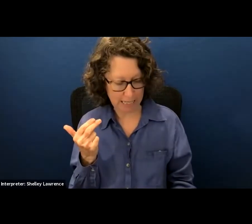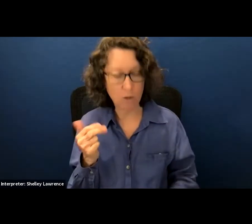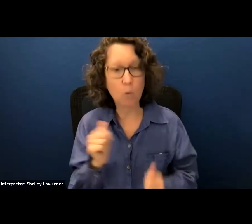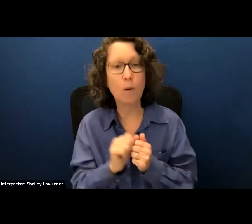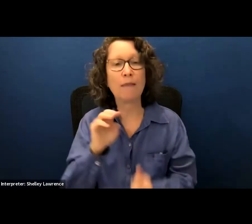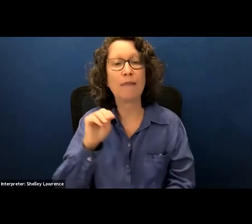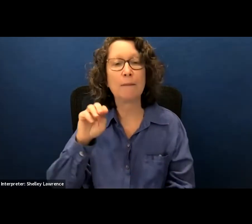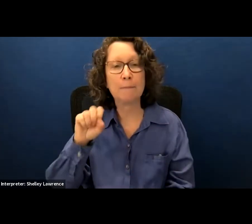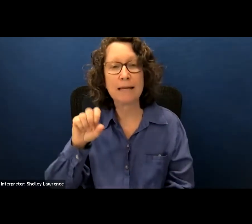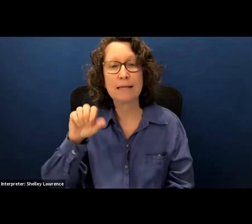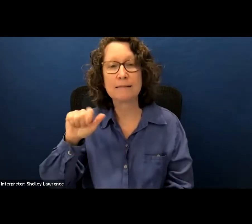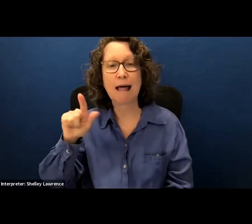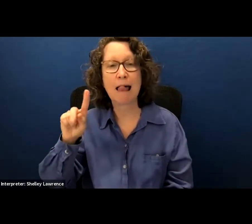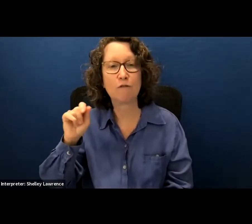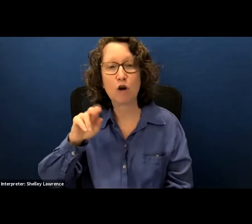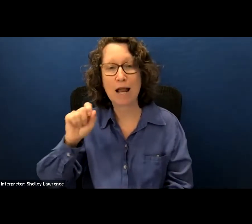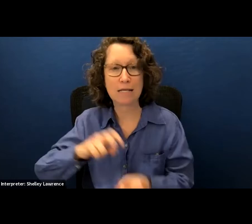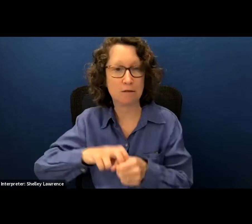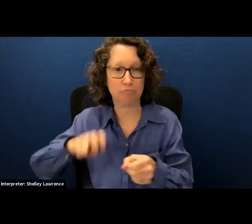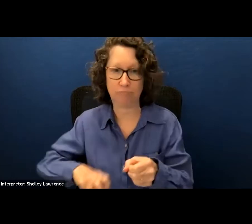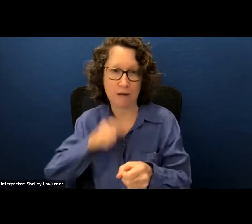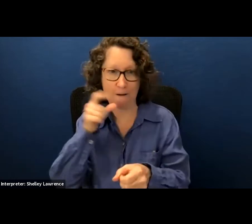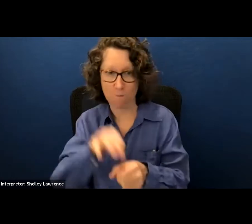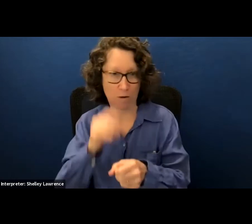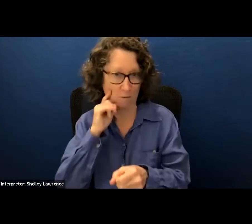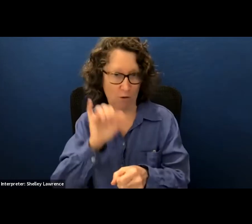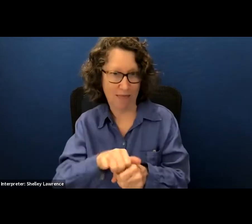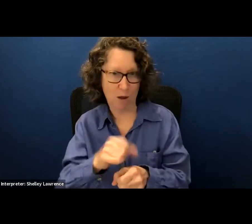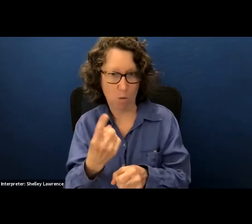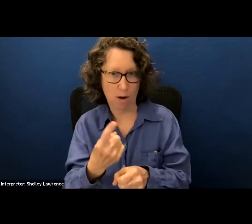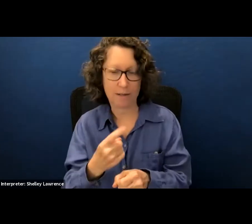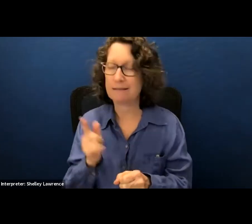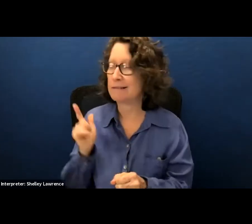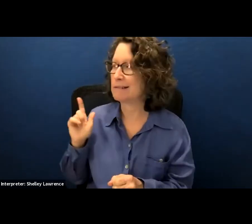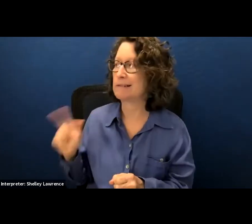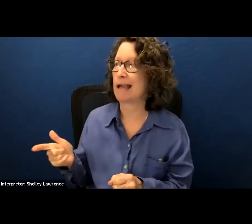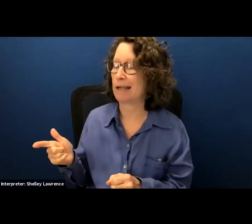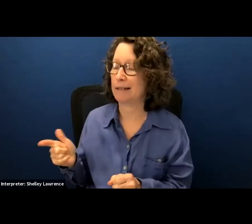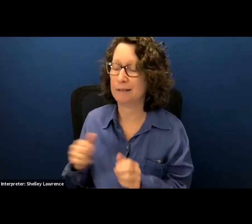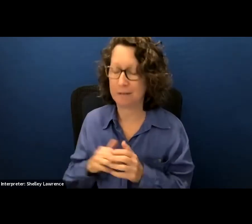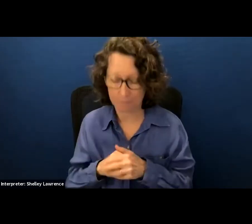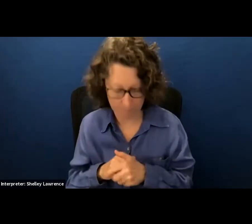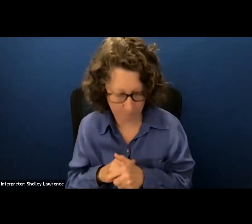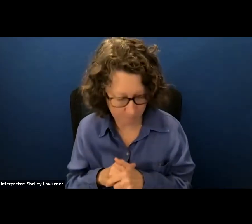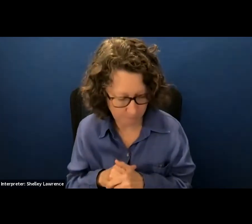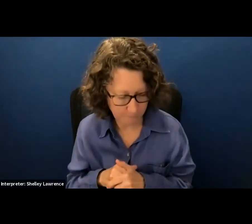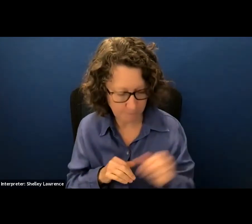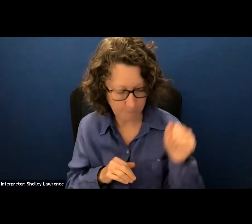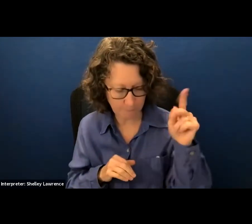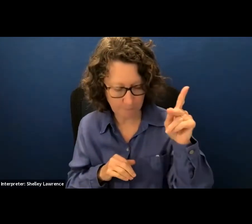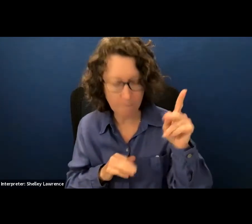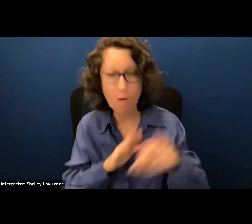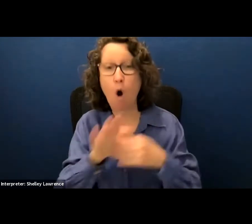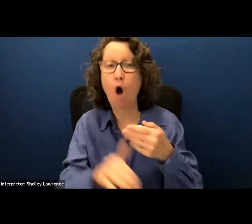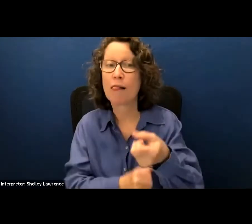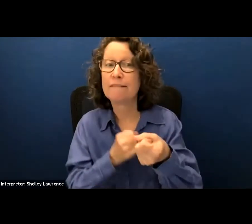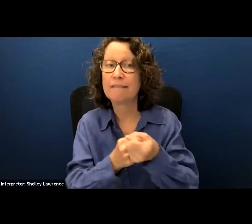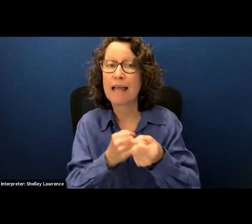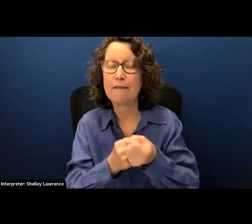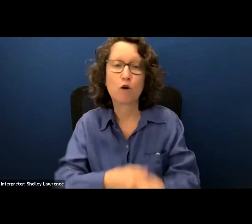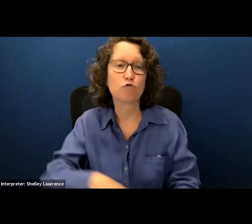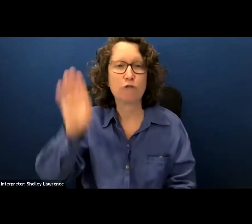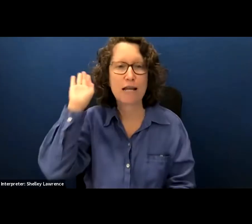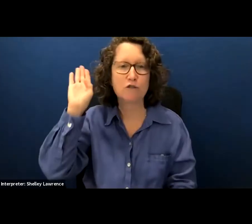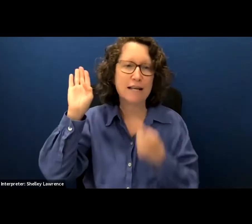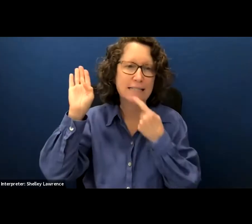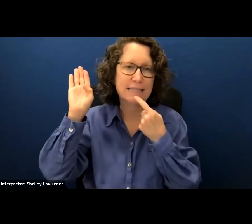Alvarez recusing herself from that item. Second. Okay, all in favor, please raise your hand